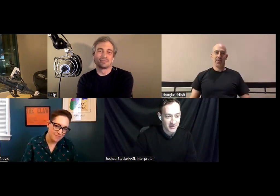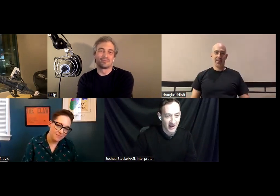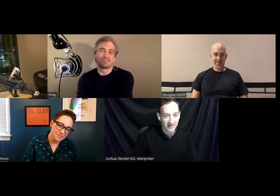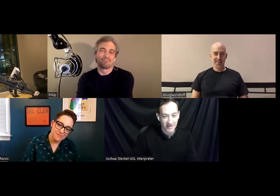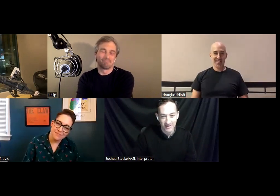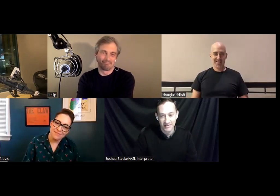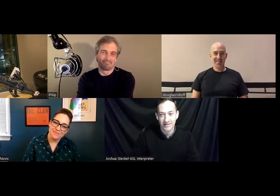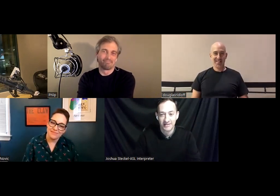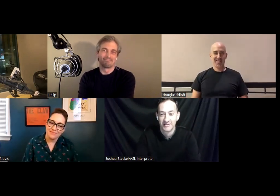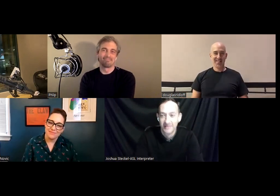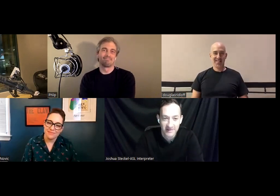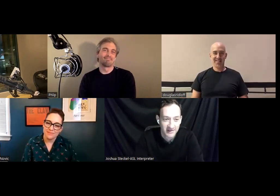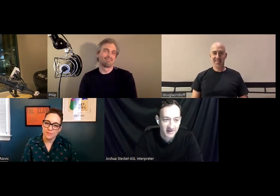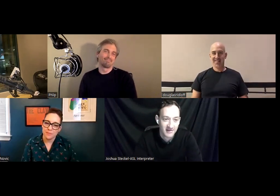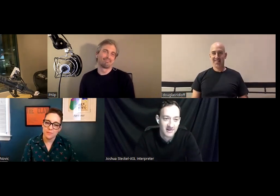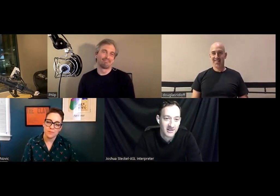Thanks so much for having us.